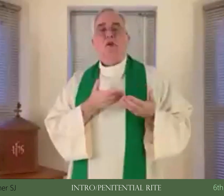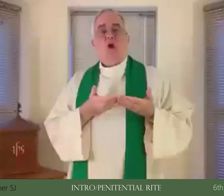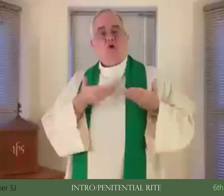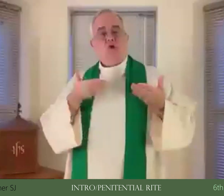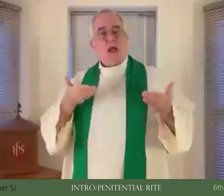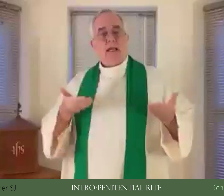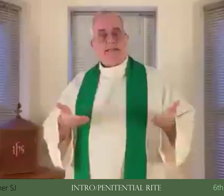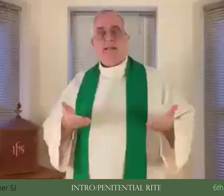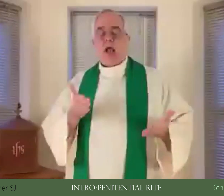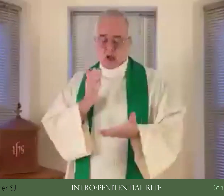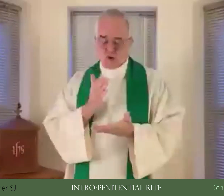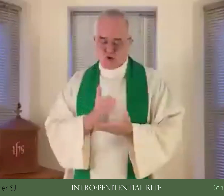are just and true.